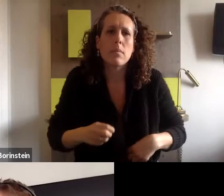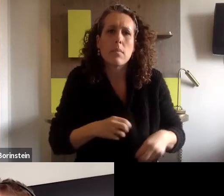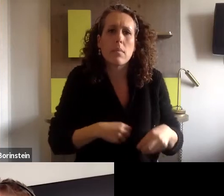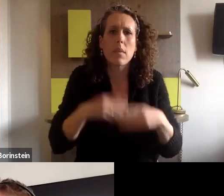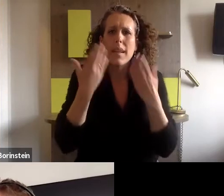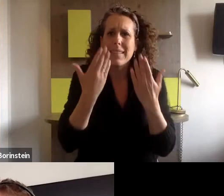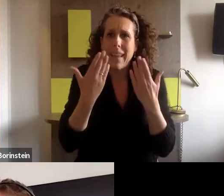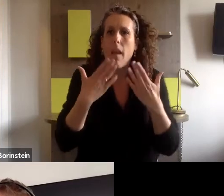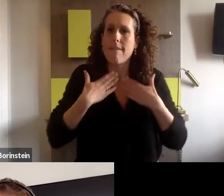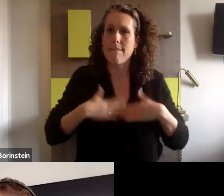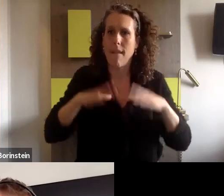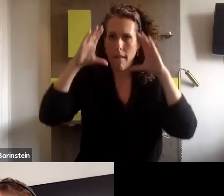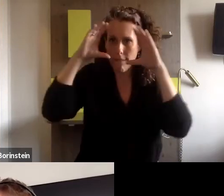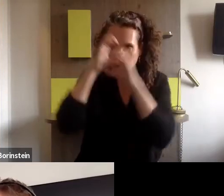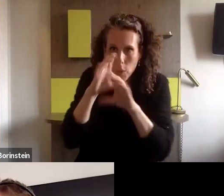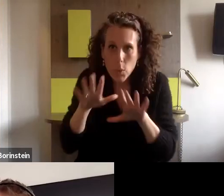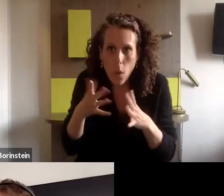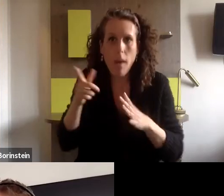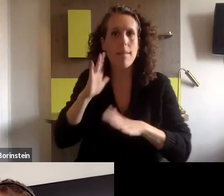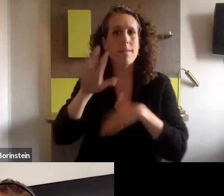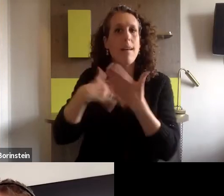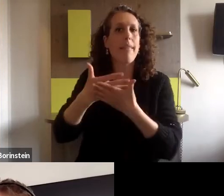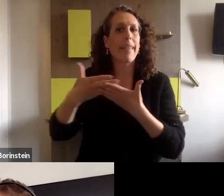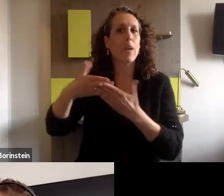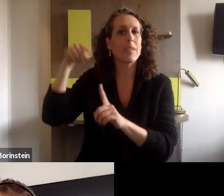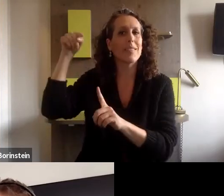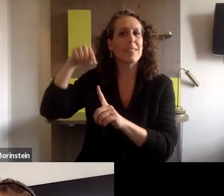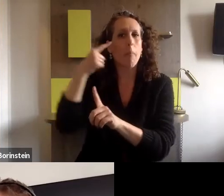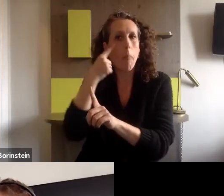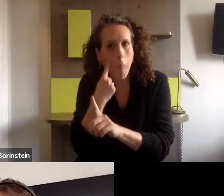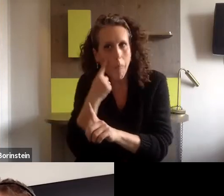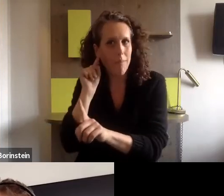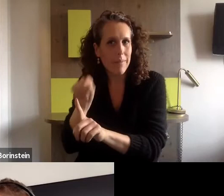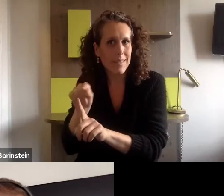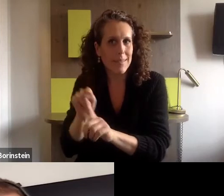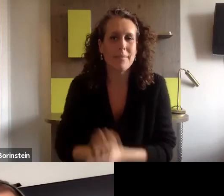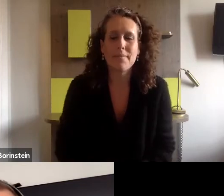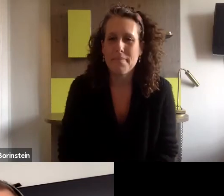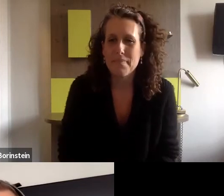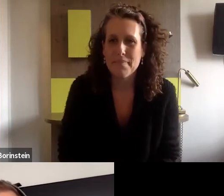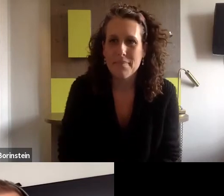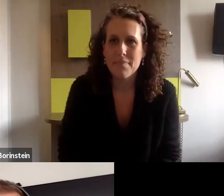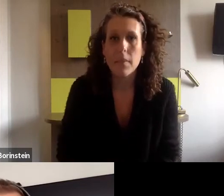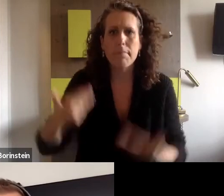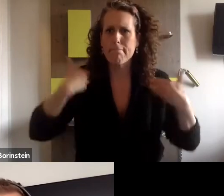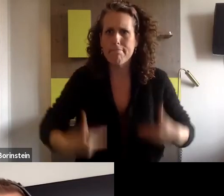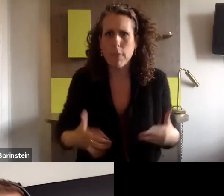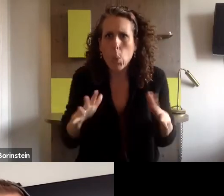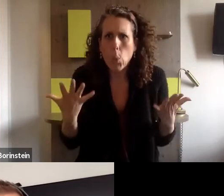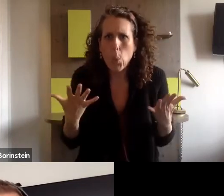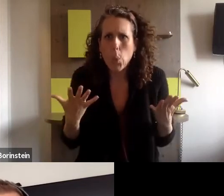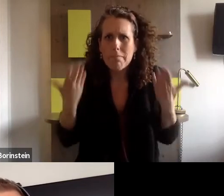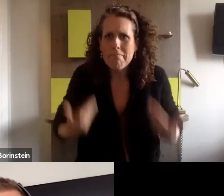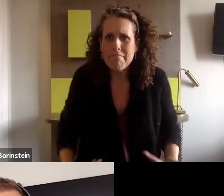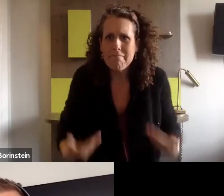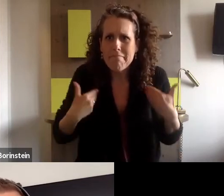testing sign language. Okay. I'll introduce myself first.